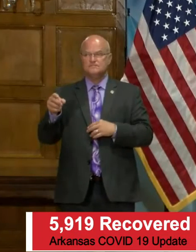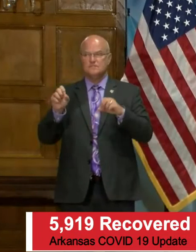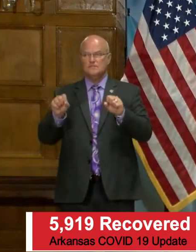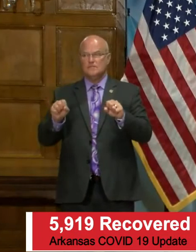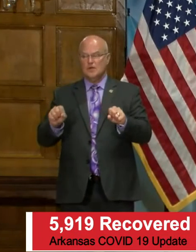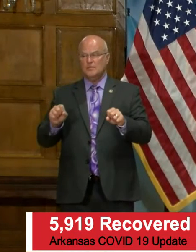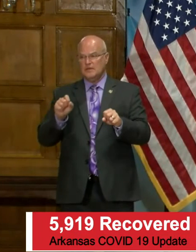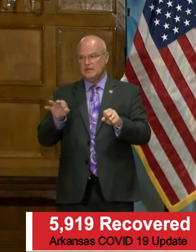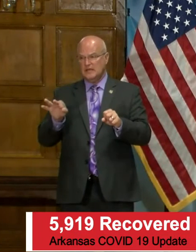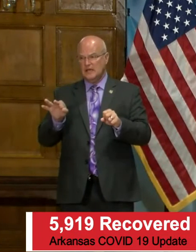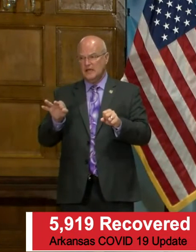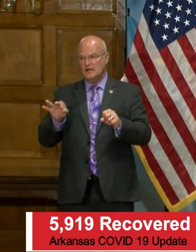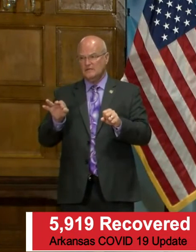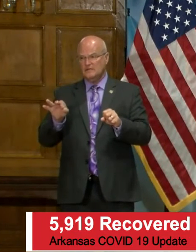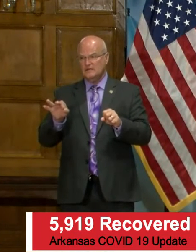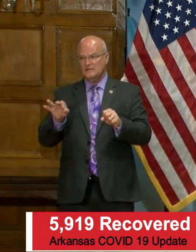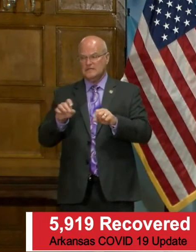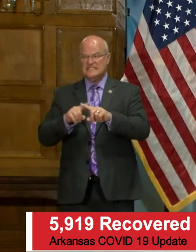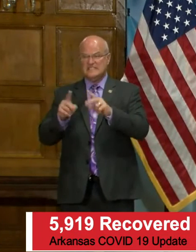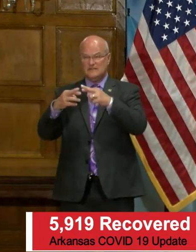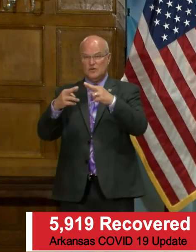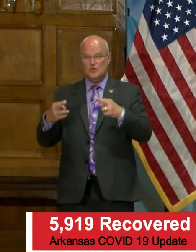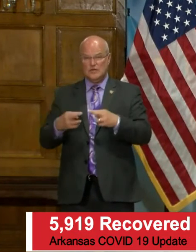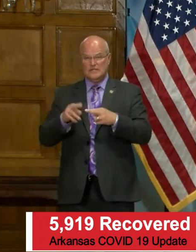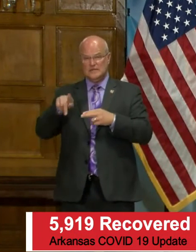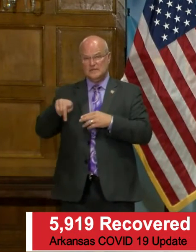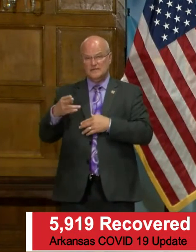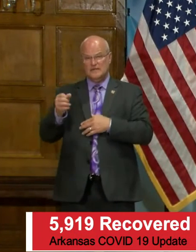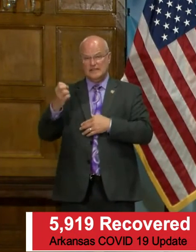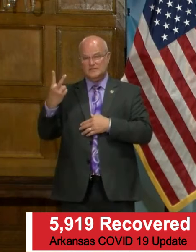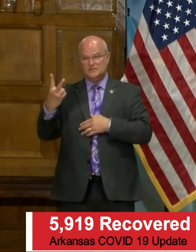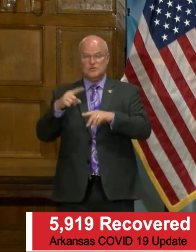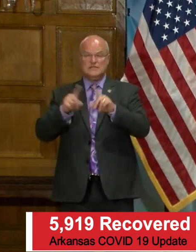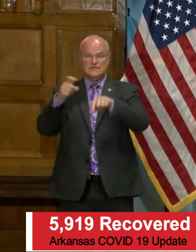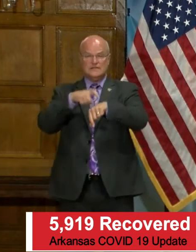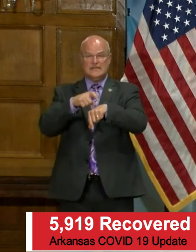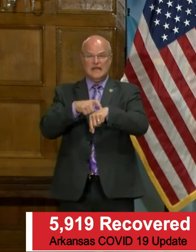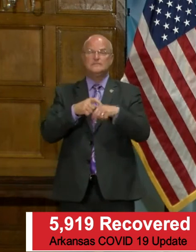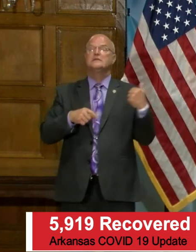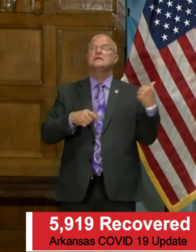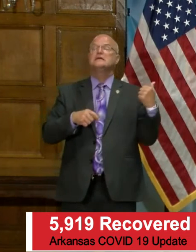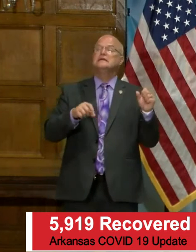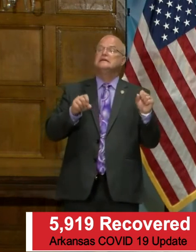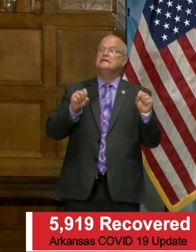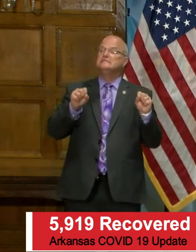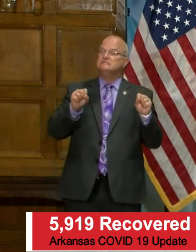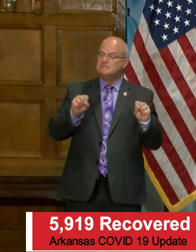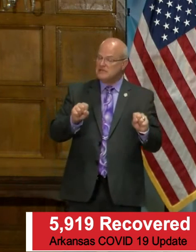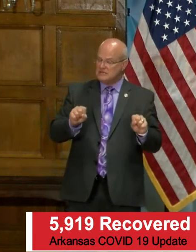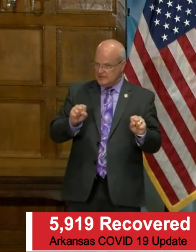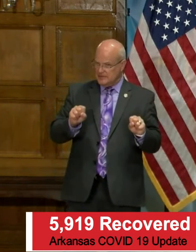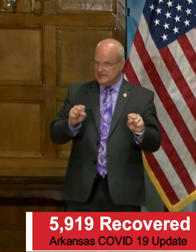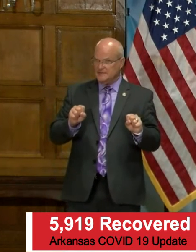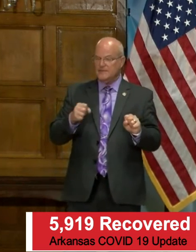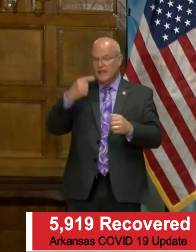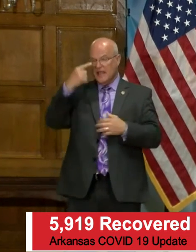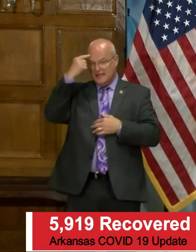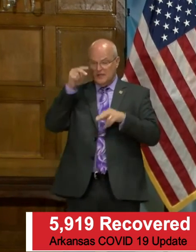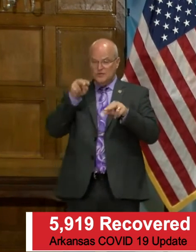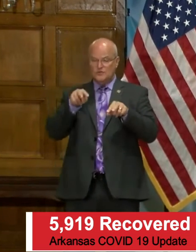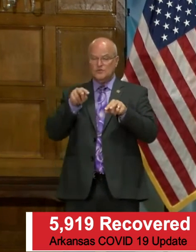Possibility of different regions going to phase 2 at different times. That's a possibility. I think whenever you look